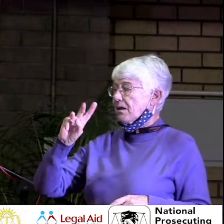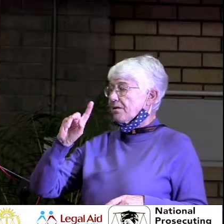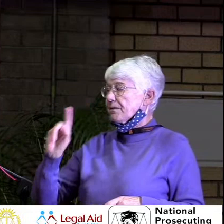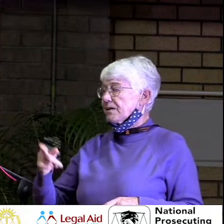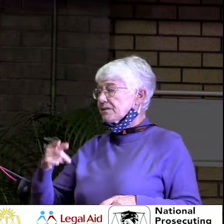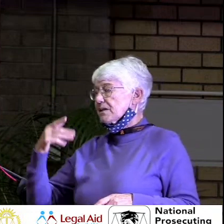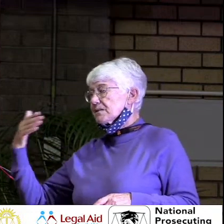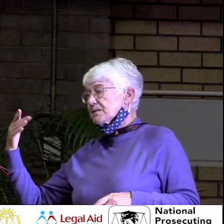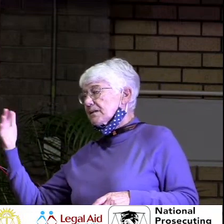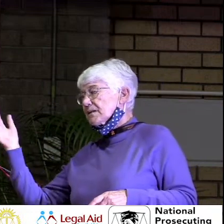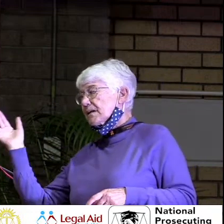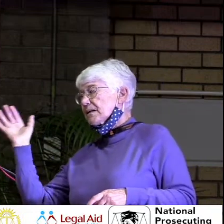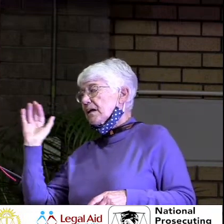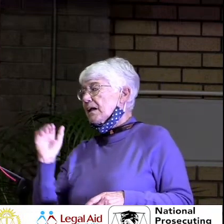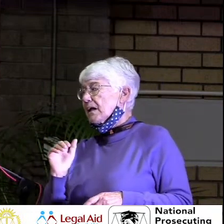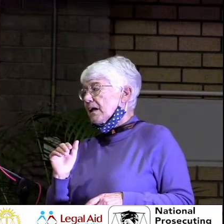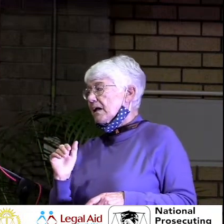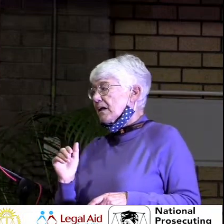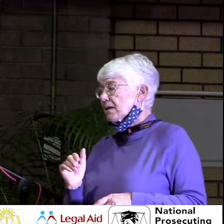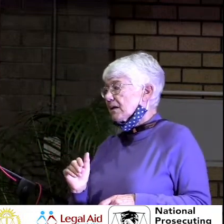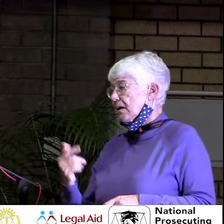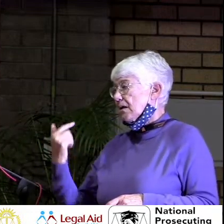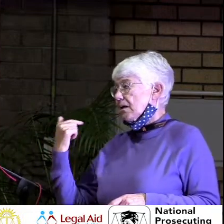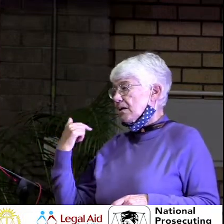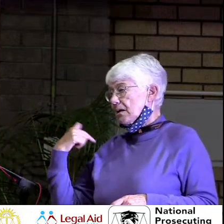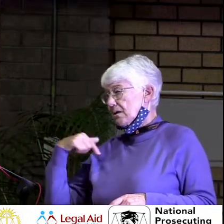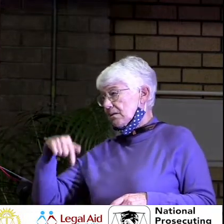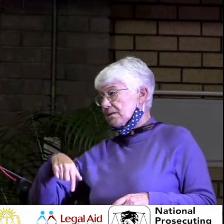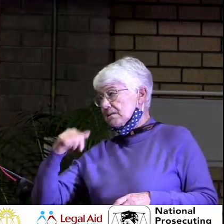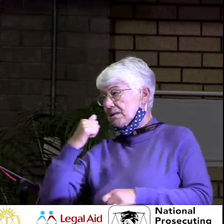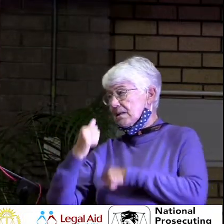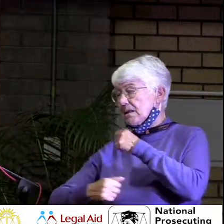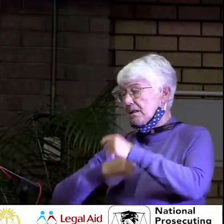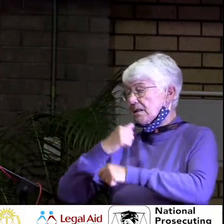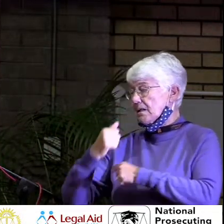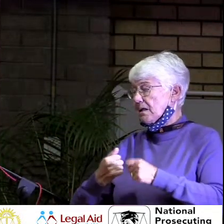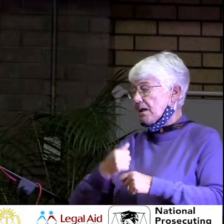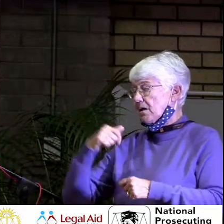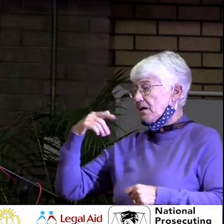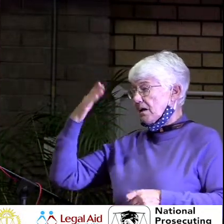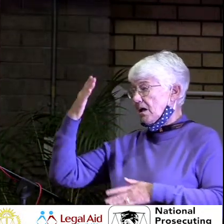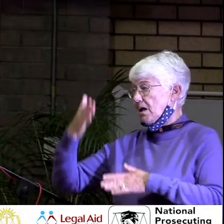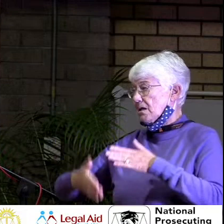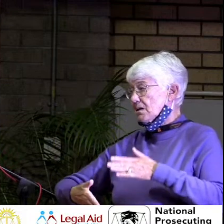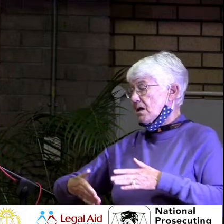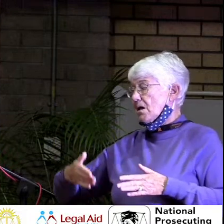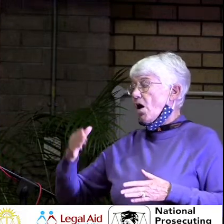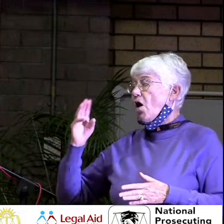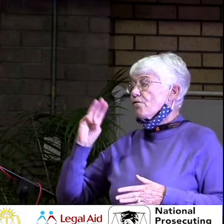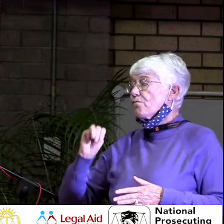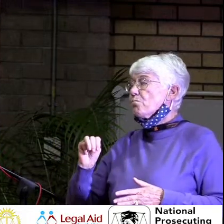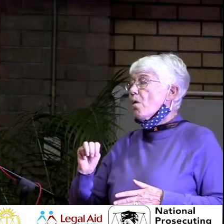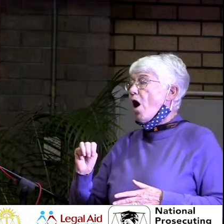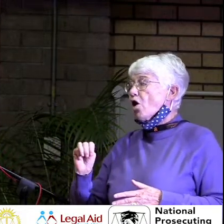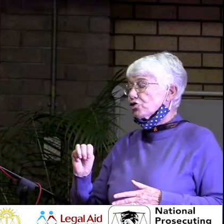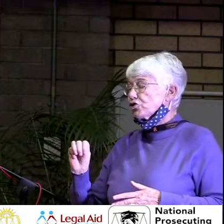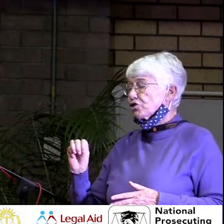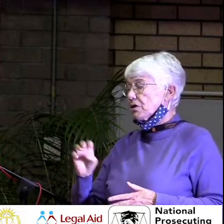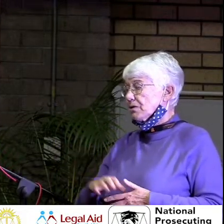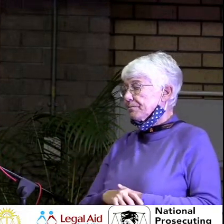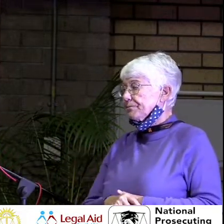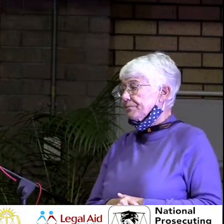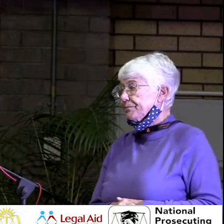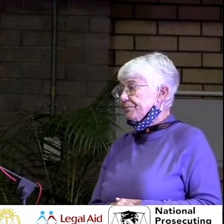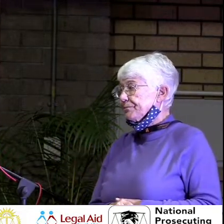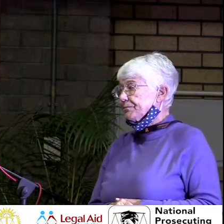3,721. That was as at the 31st of March this year. And then just to share with you the fact